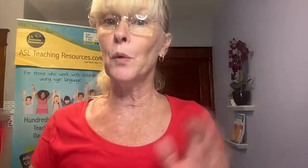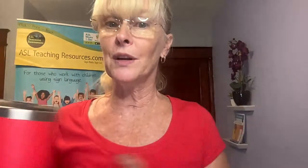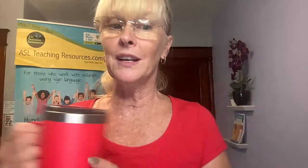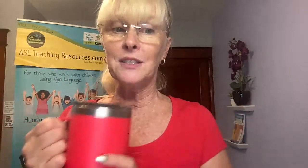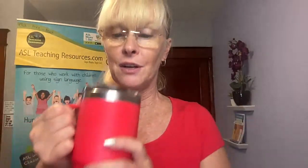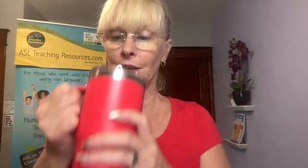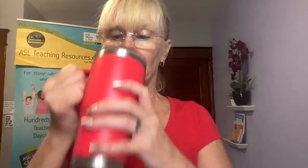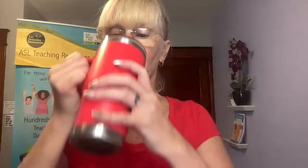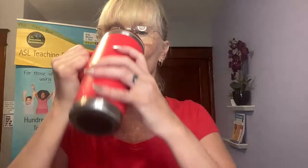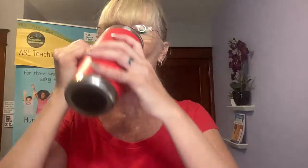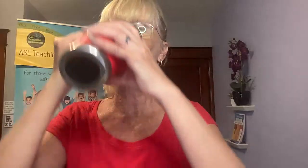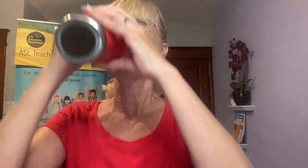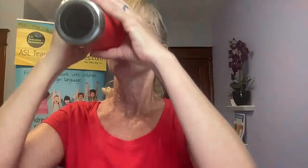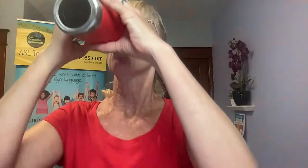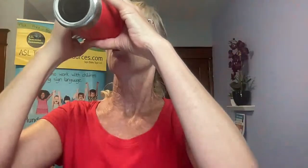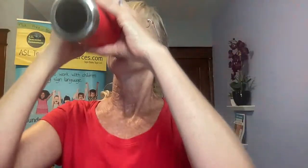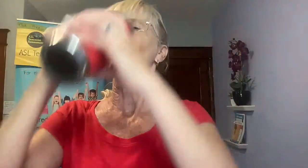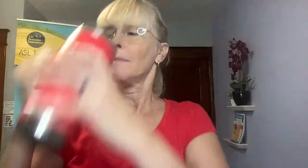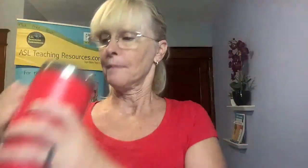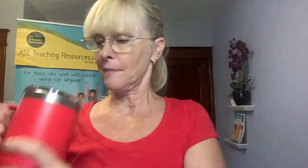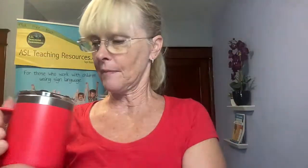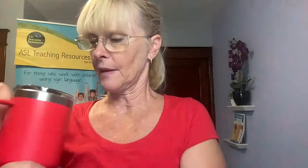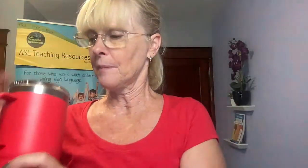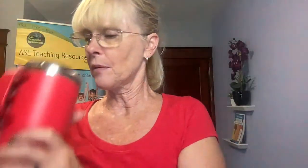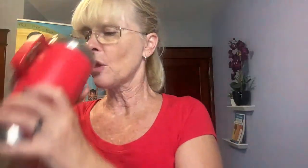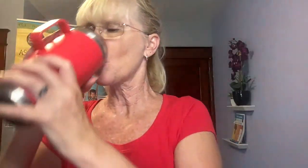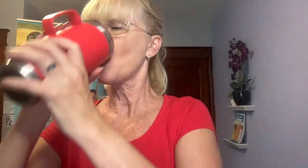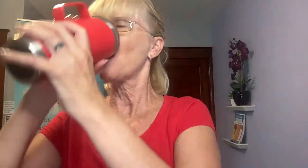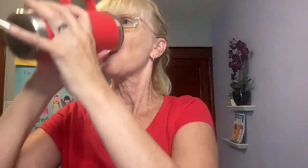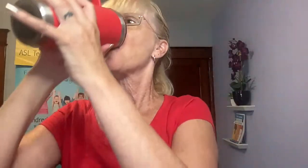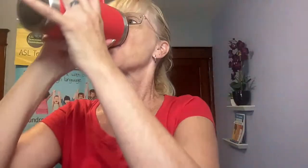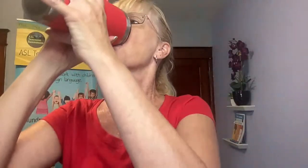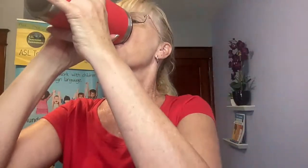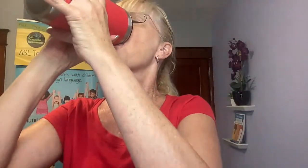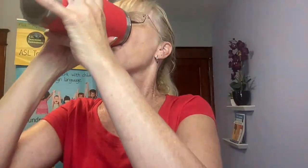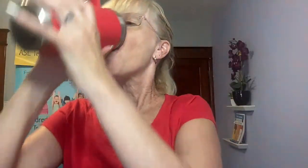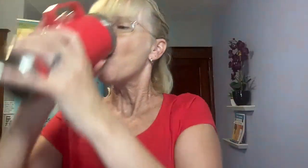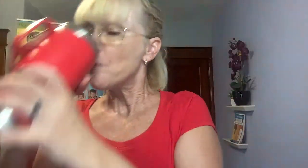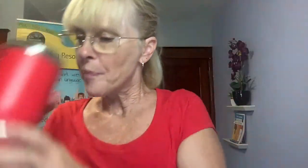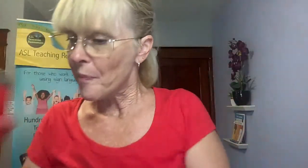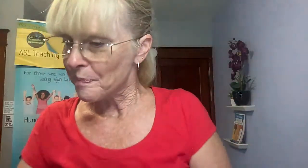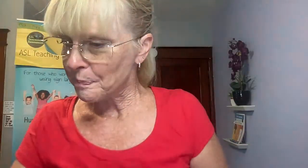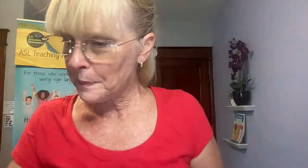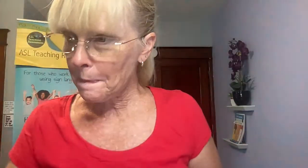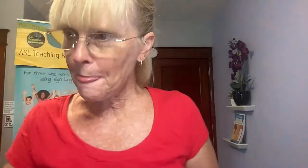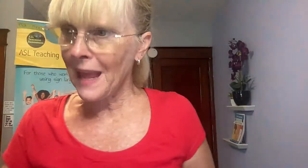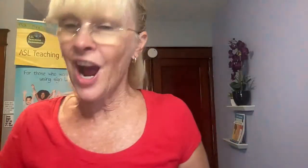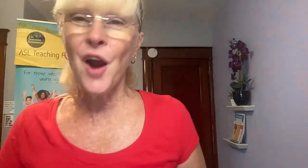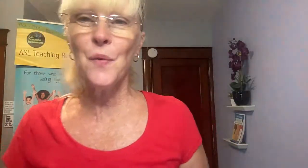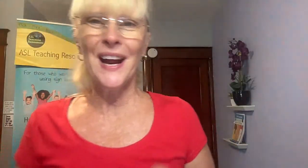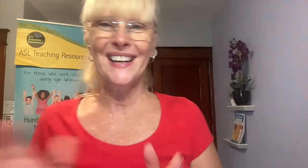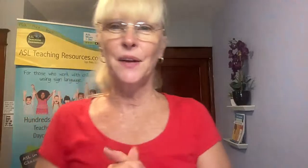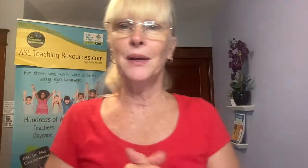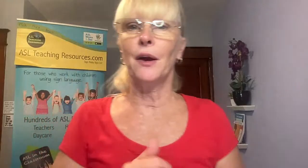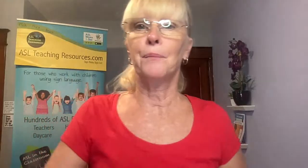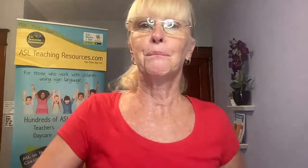going to get started. All right. Here we go.